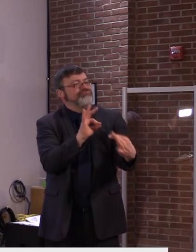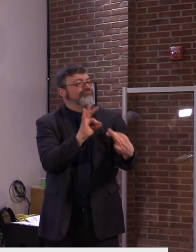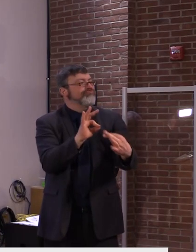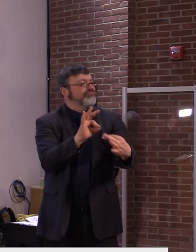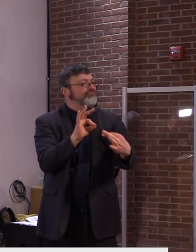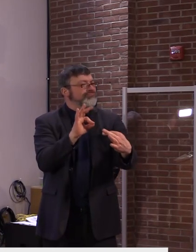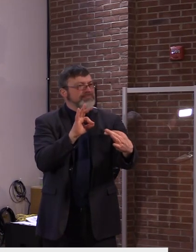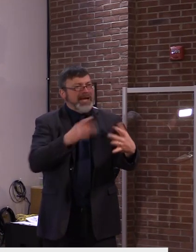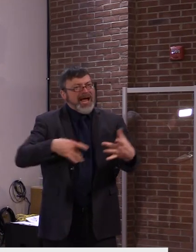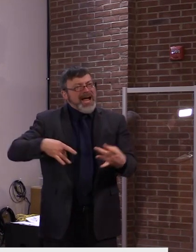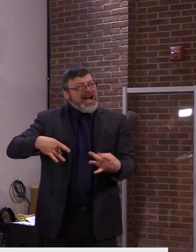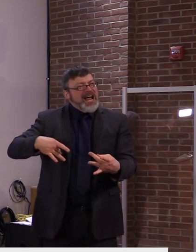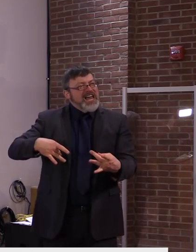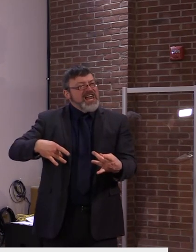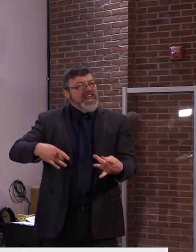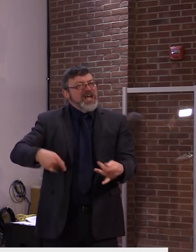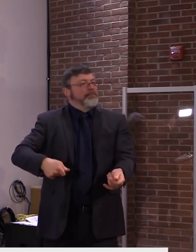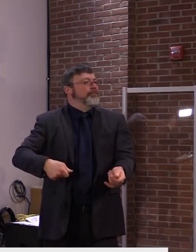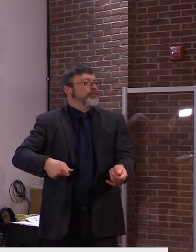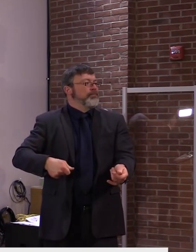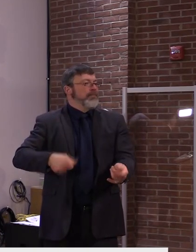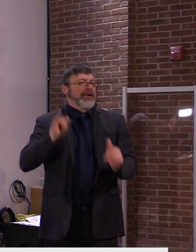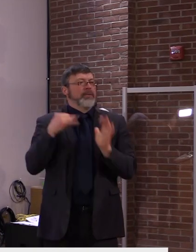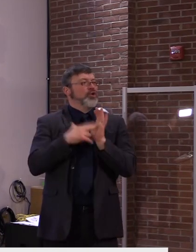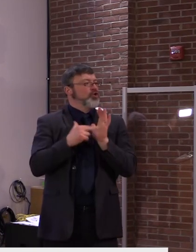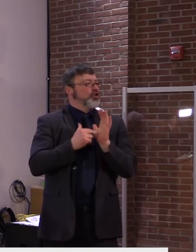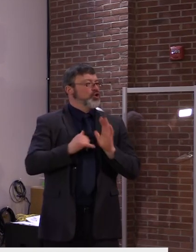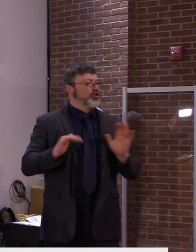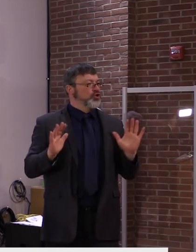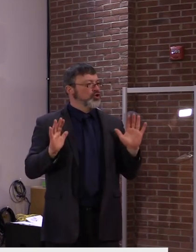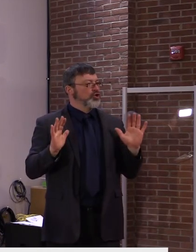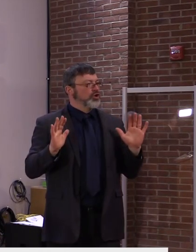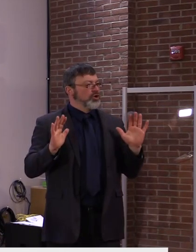other states who have opened up to this broad category.